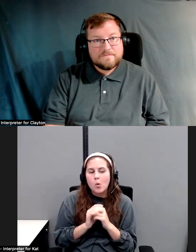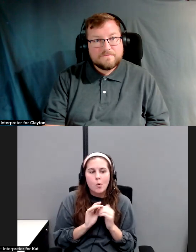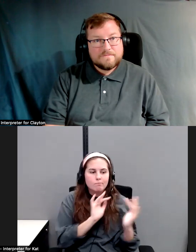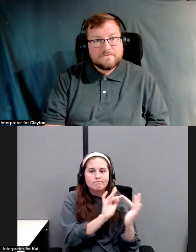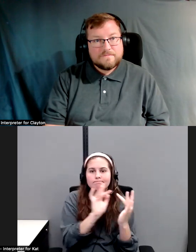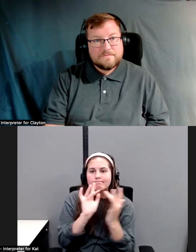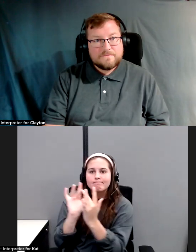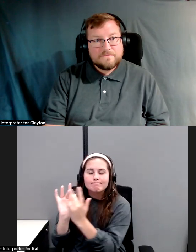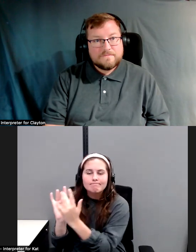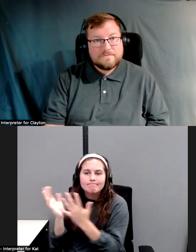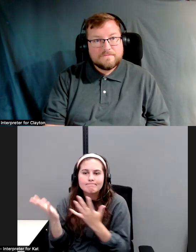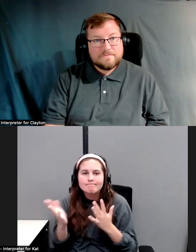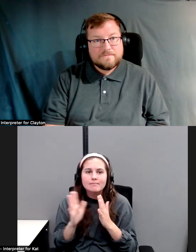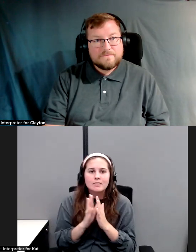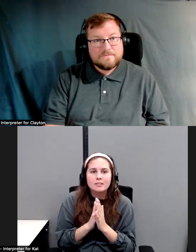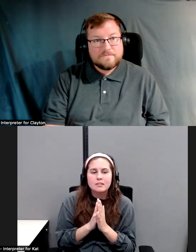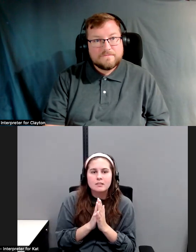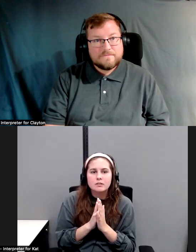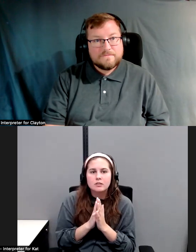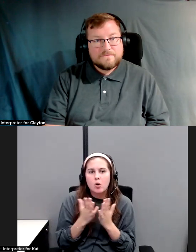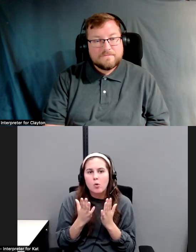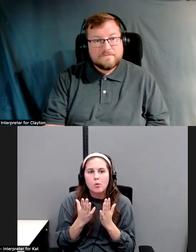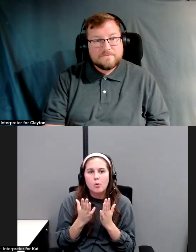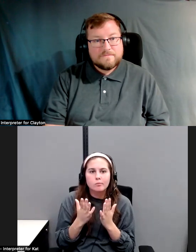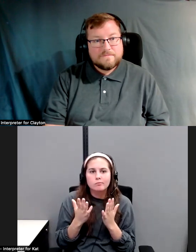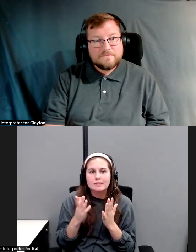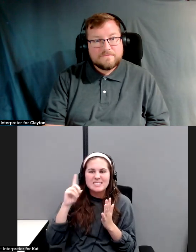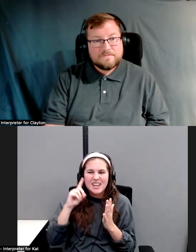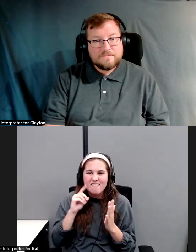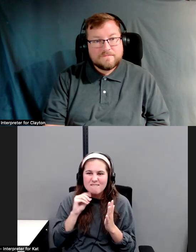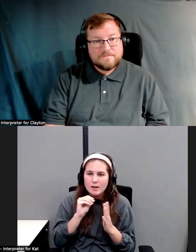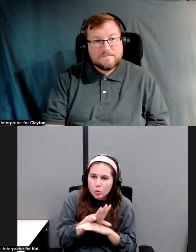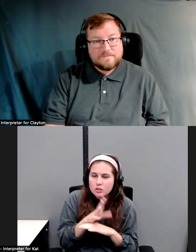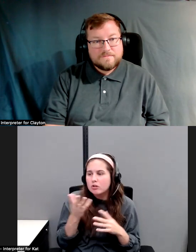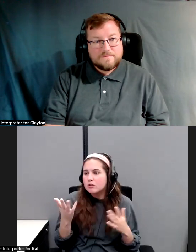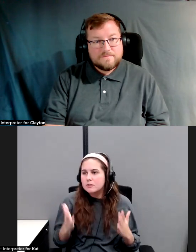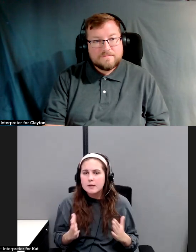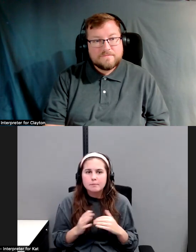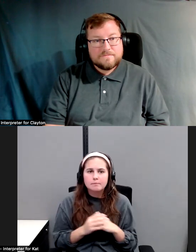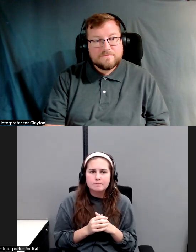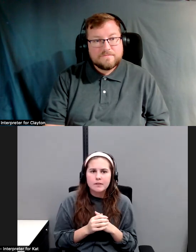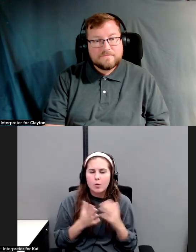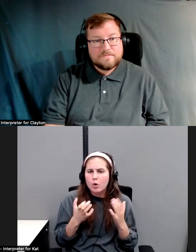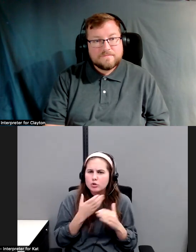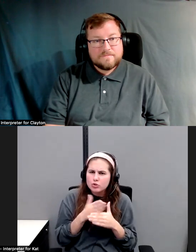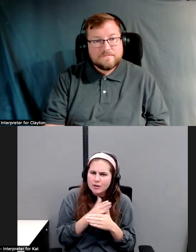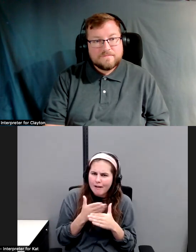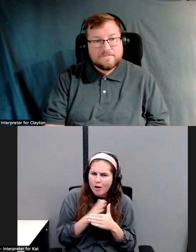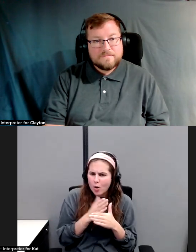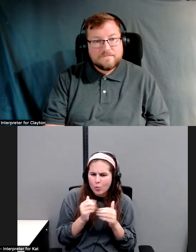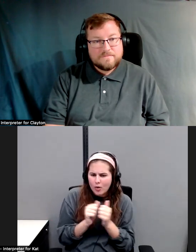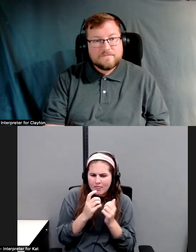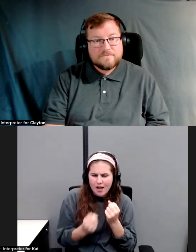And interview the influencers, how they feel influencers, because I wanted to share with everybody that these